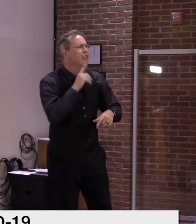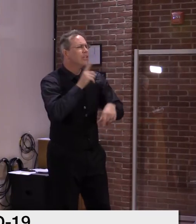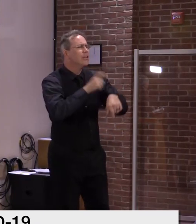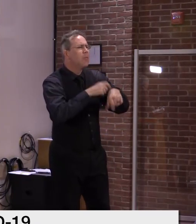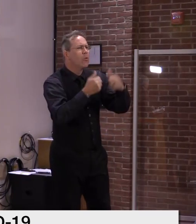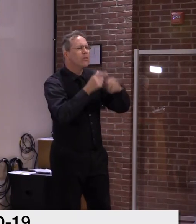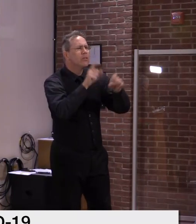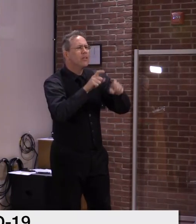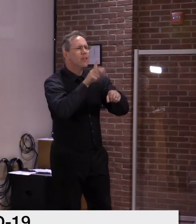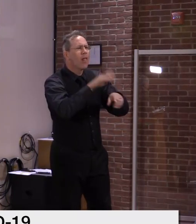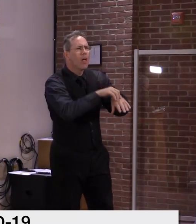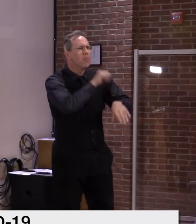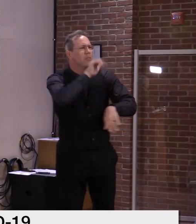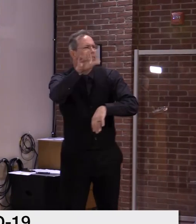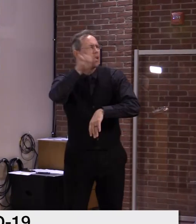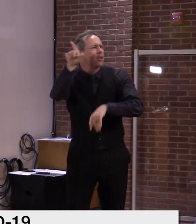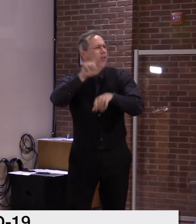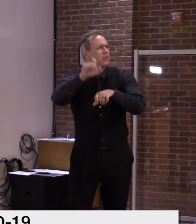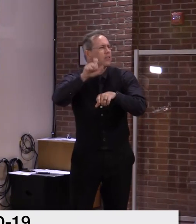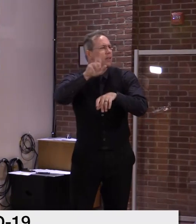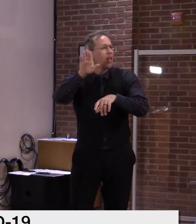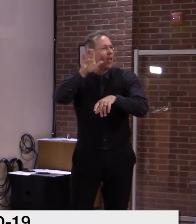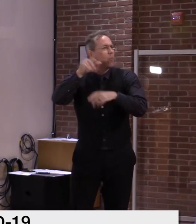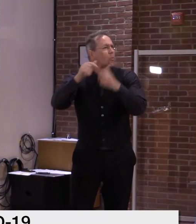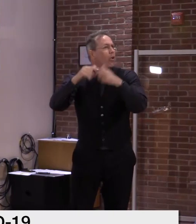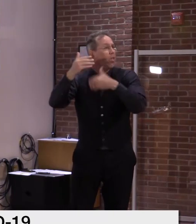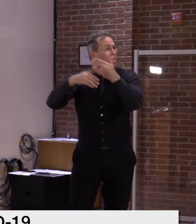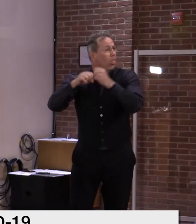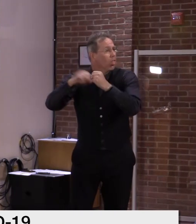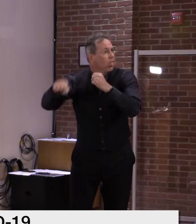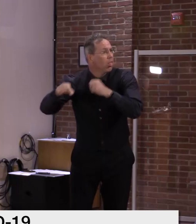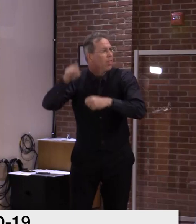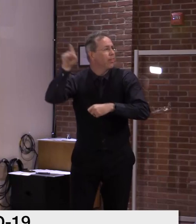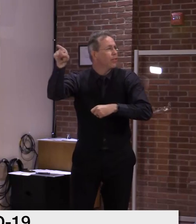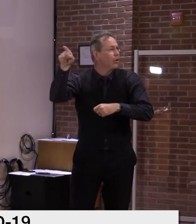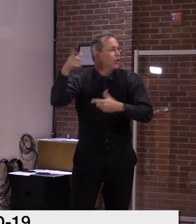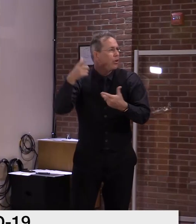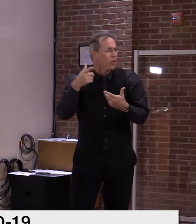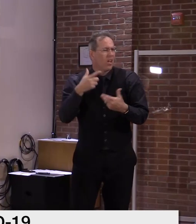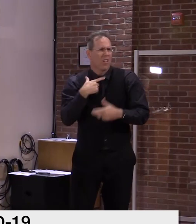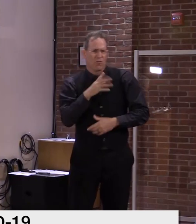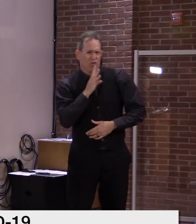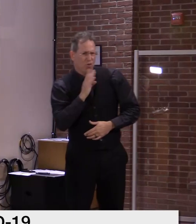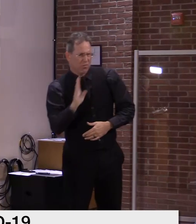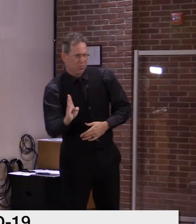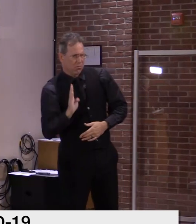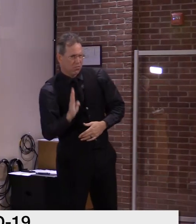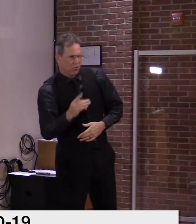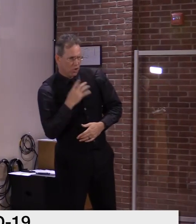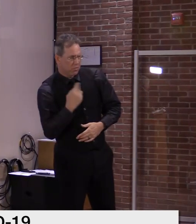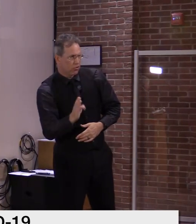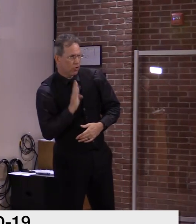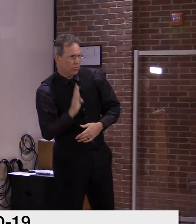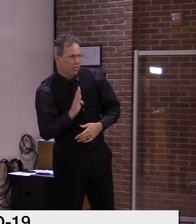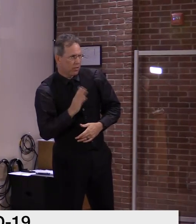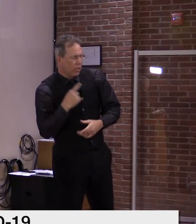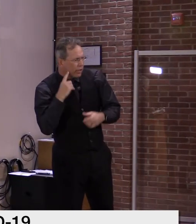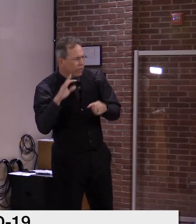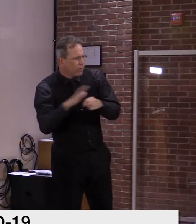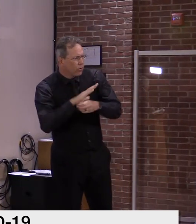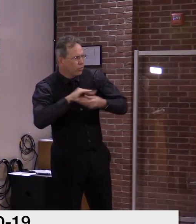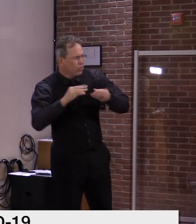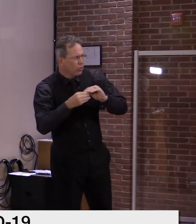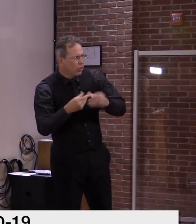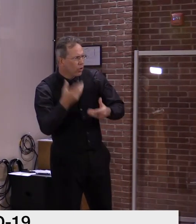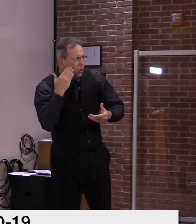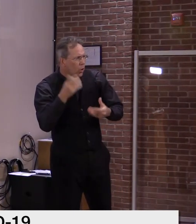like to know a little bit more about this just to make sure that I have enough information to sort of steer